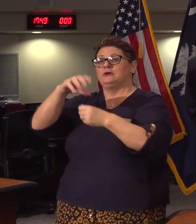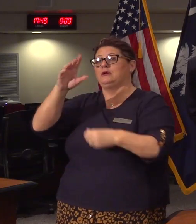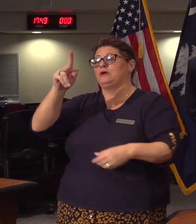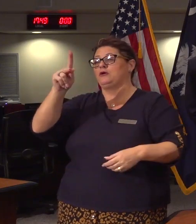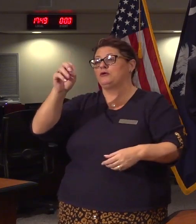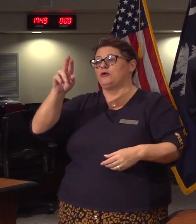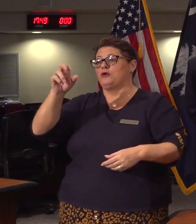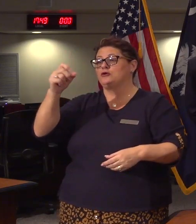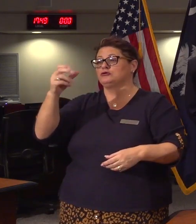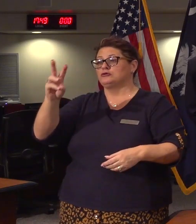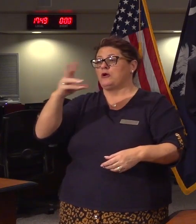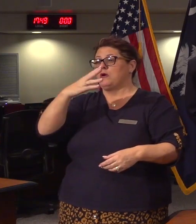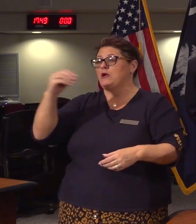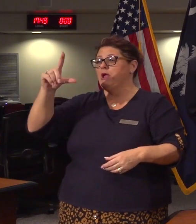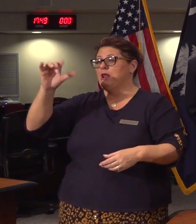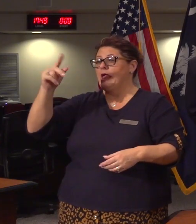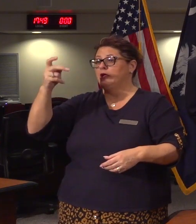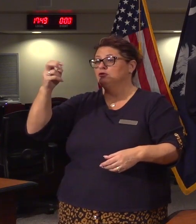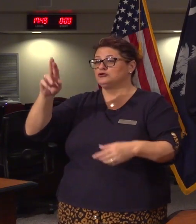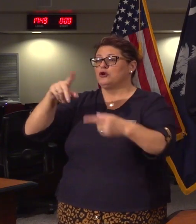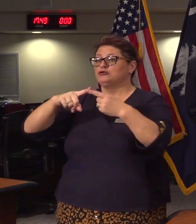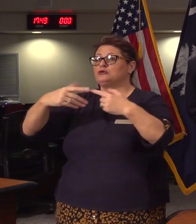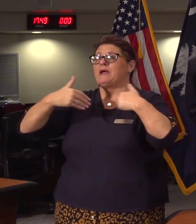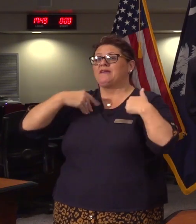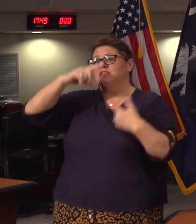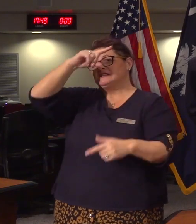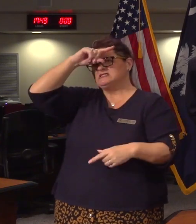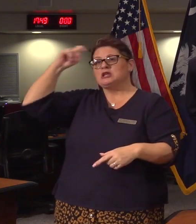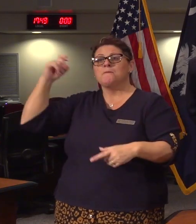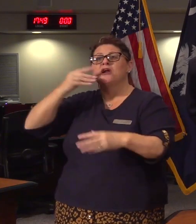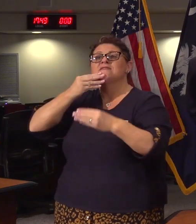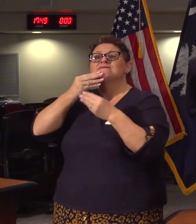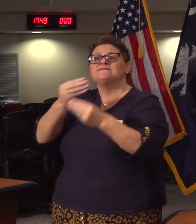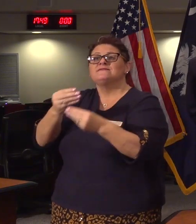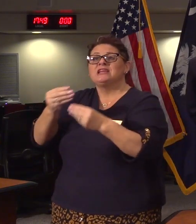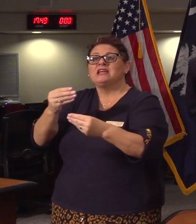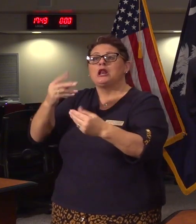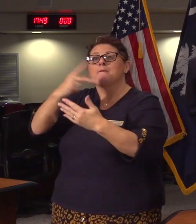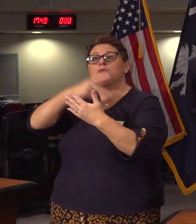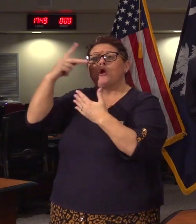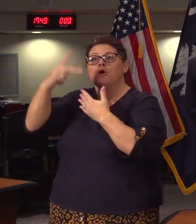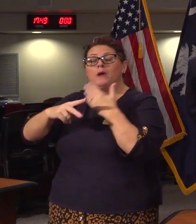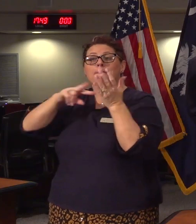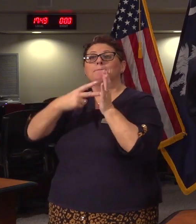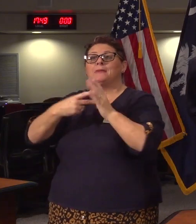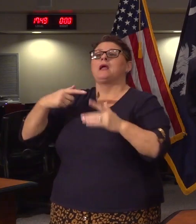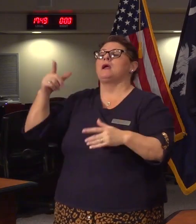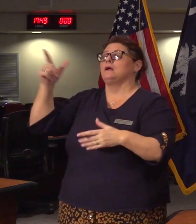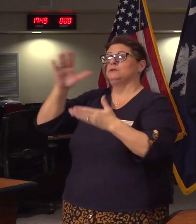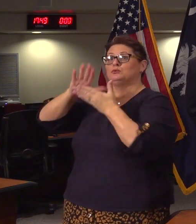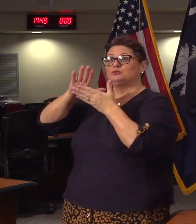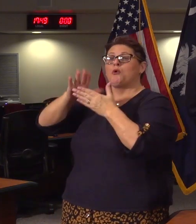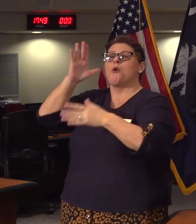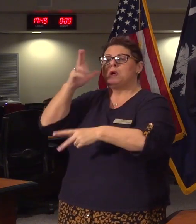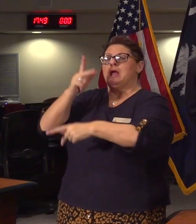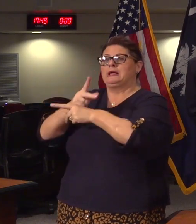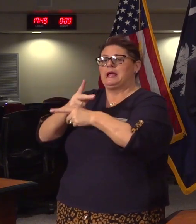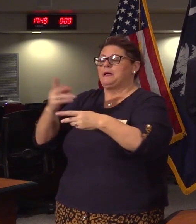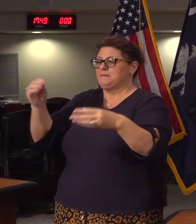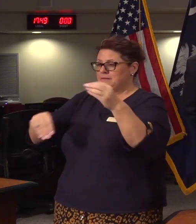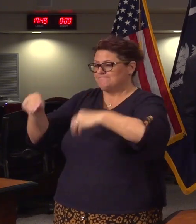for using our summer feeding program, where we will continue to prepare meals and make them